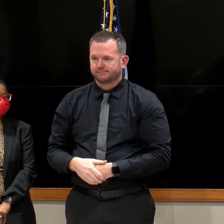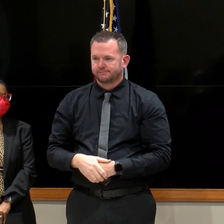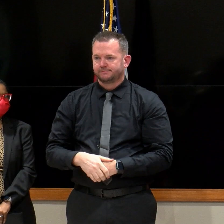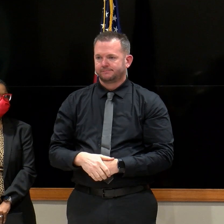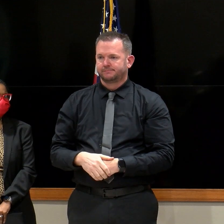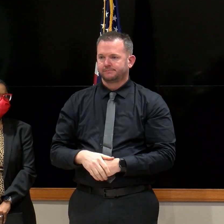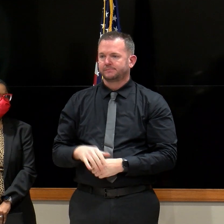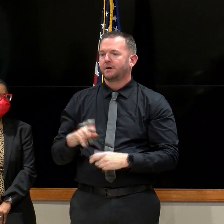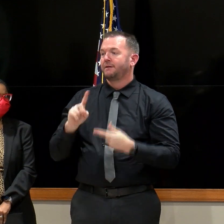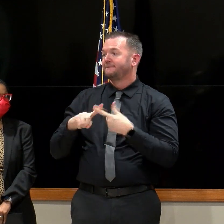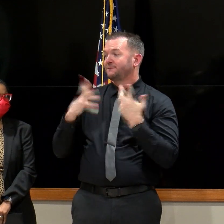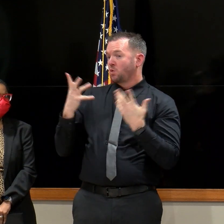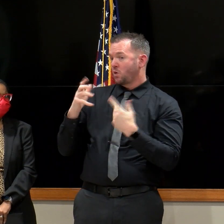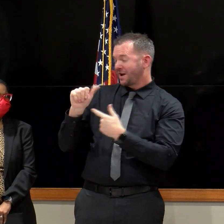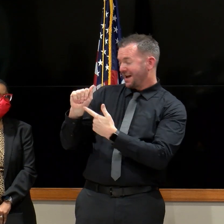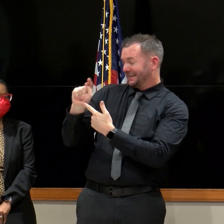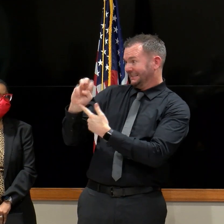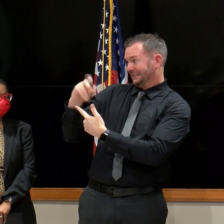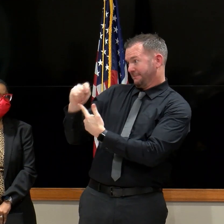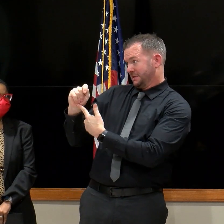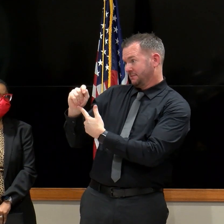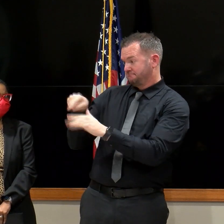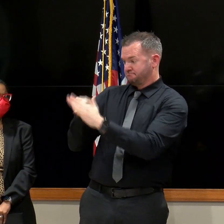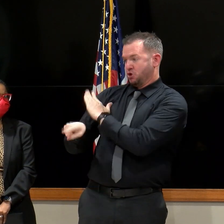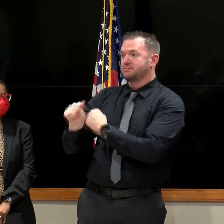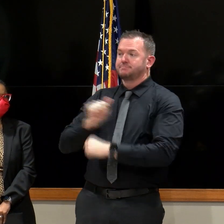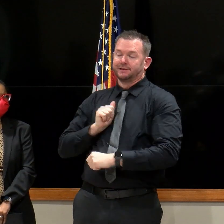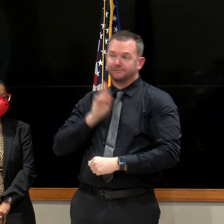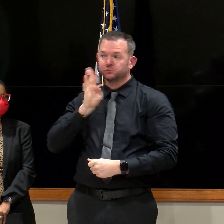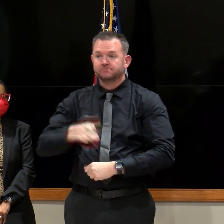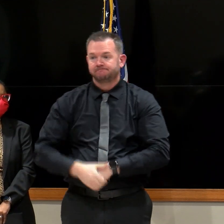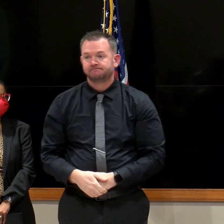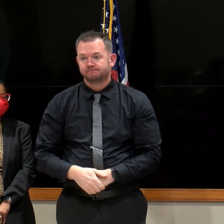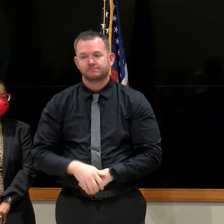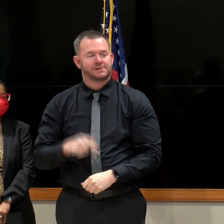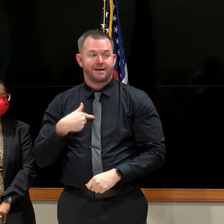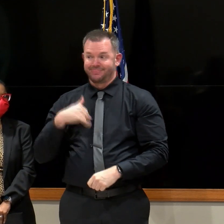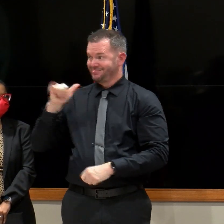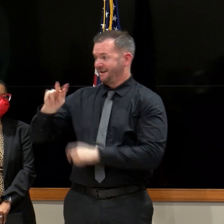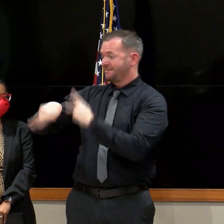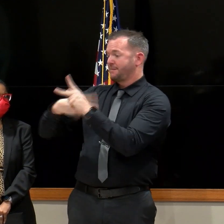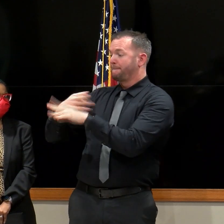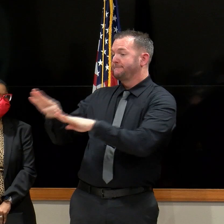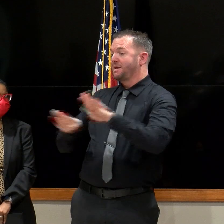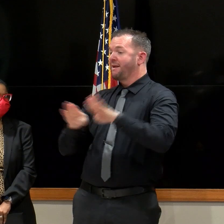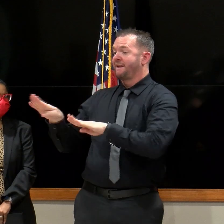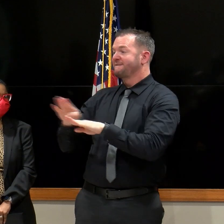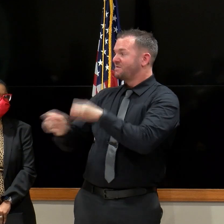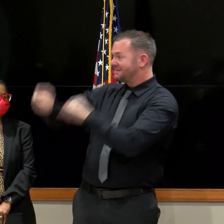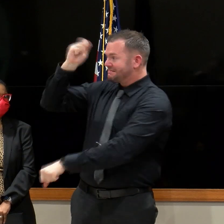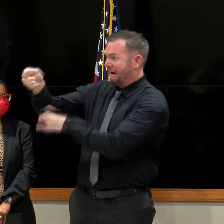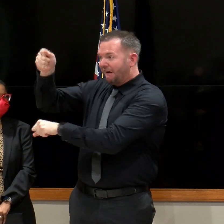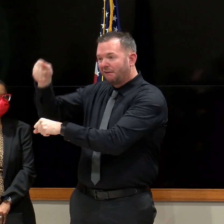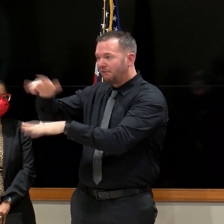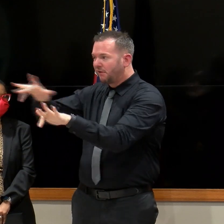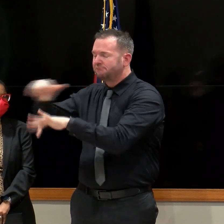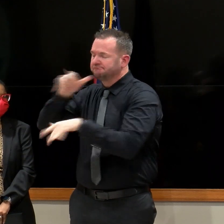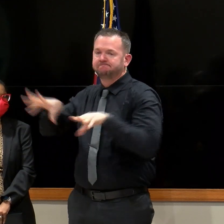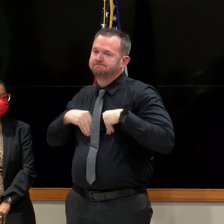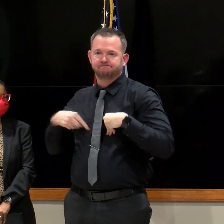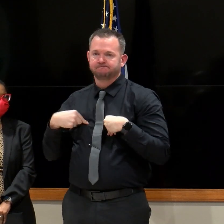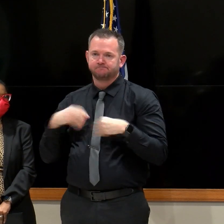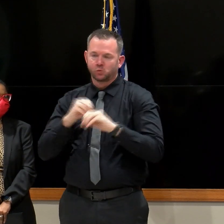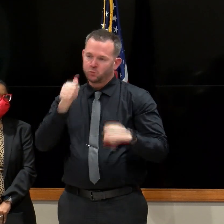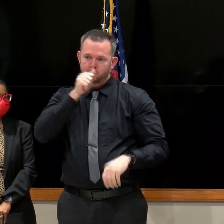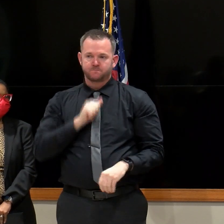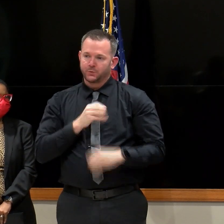myself. But this type of foolishness is not going to be accepted. This lawlessness of this kind is not going to